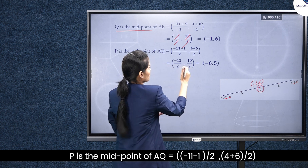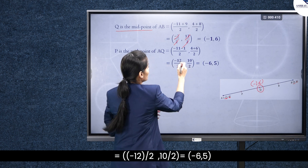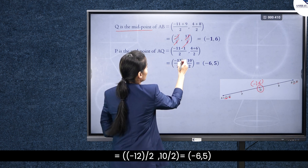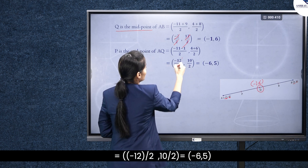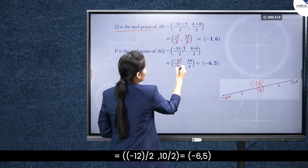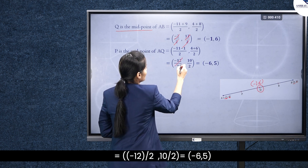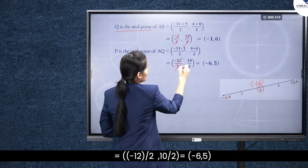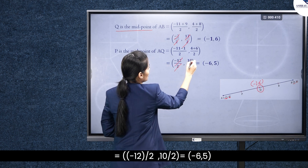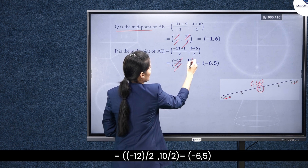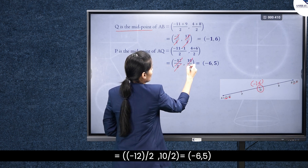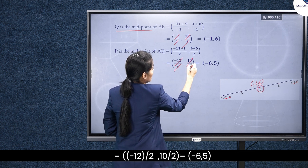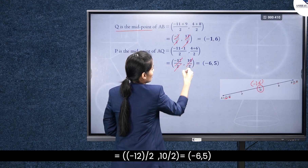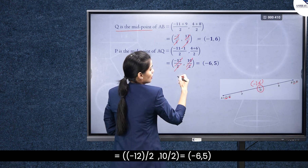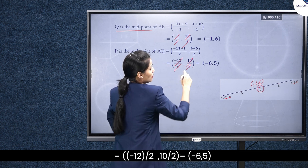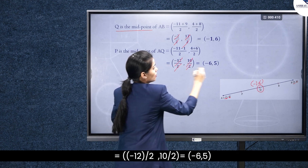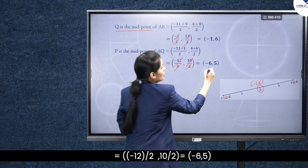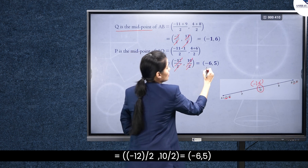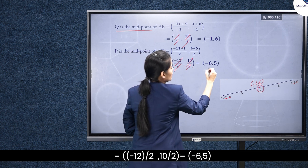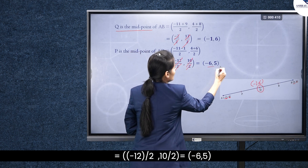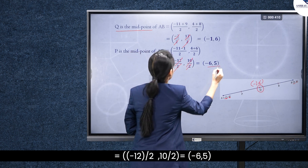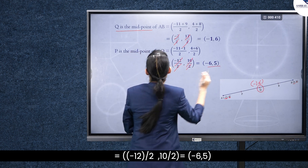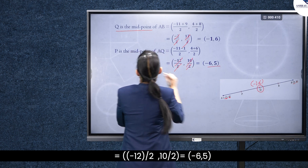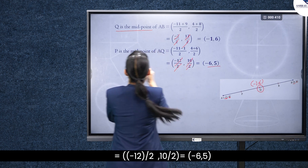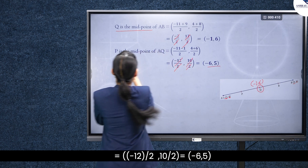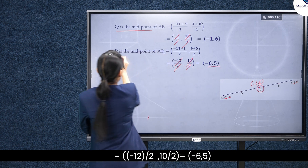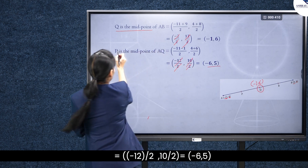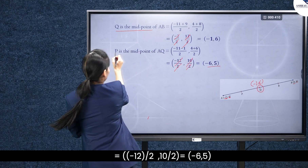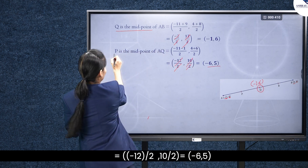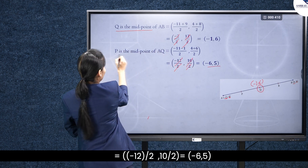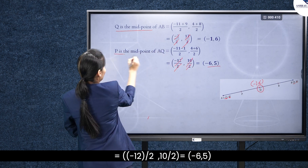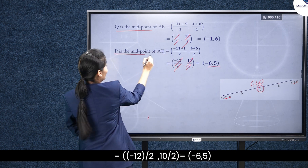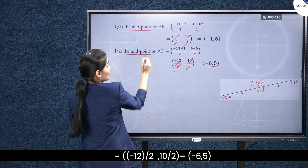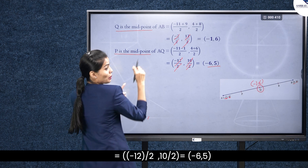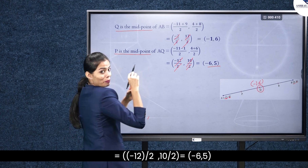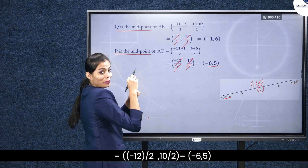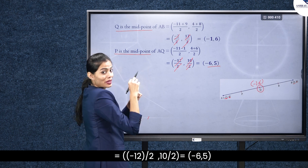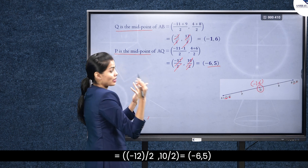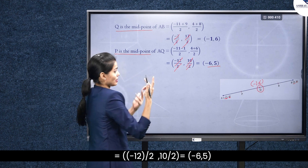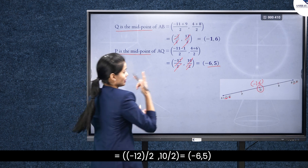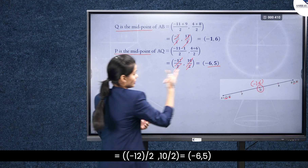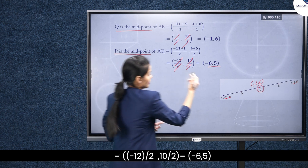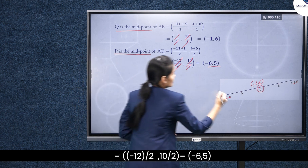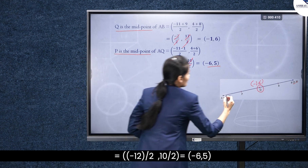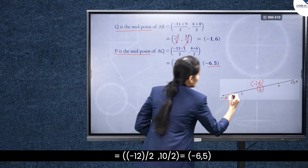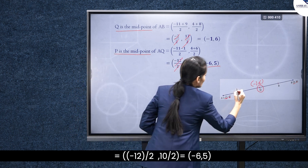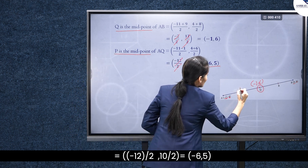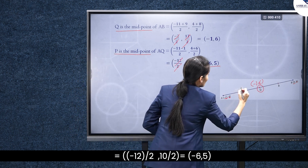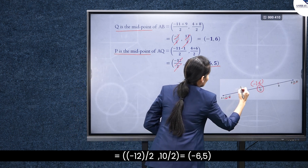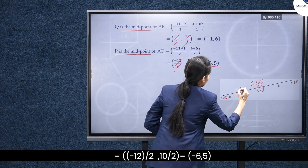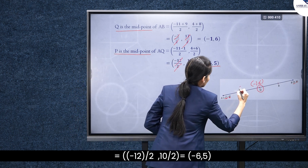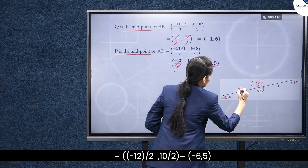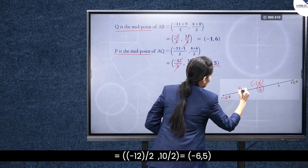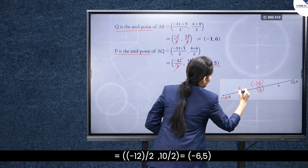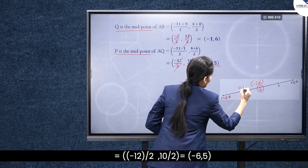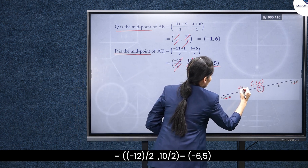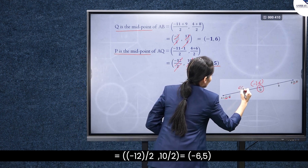Is equal to minus 12 by 2, 10 by 2 is equal to minus 6, 5.